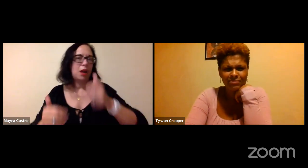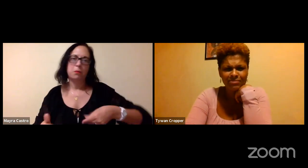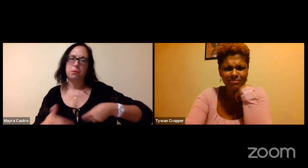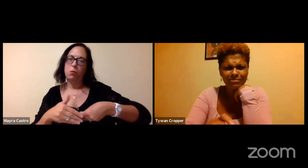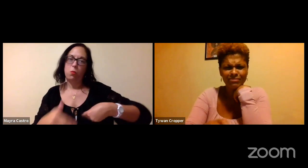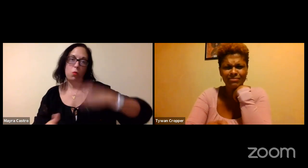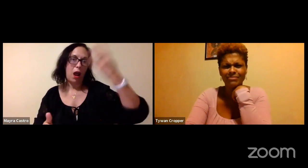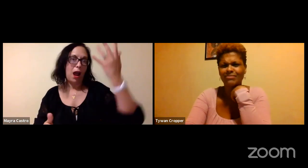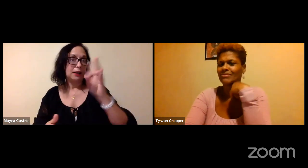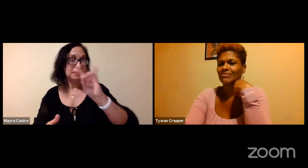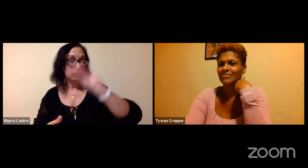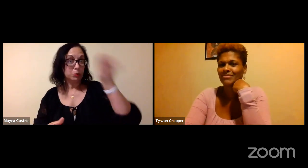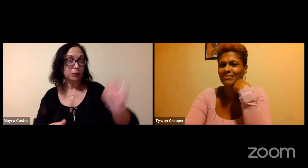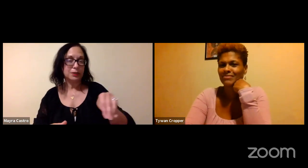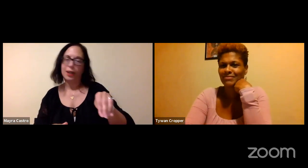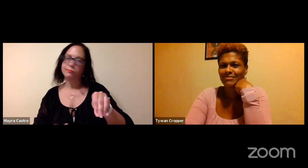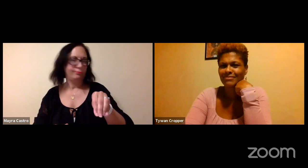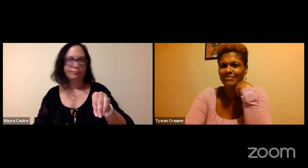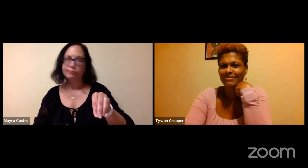find more